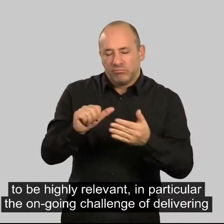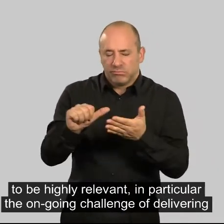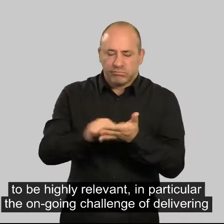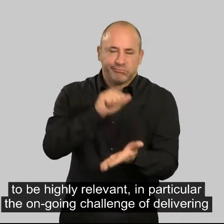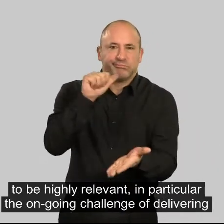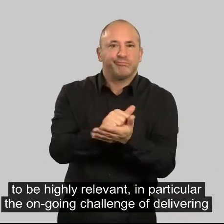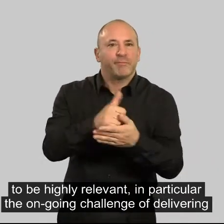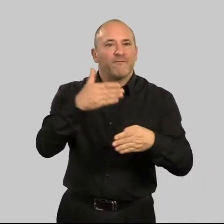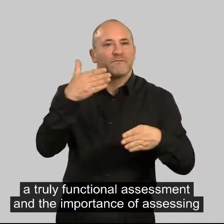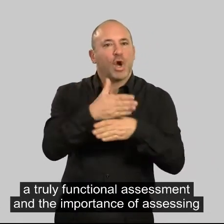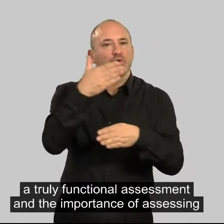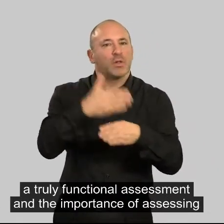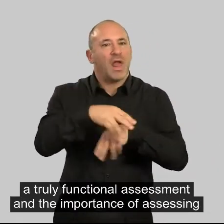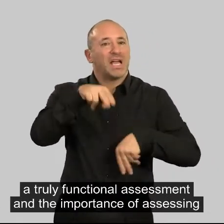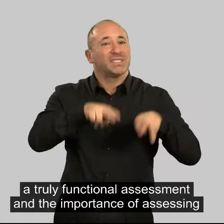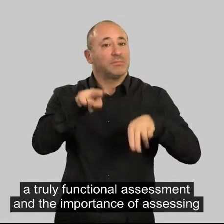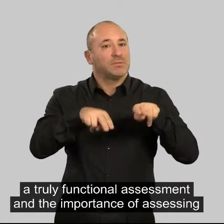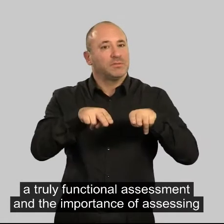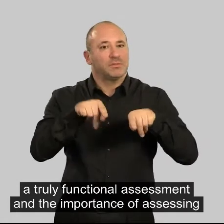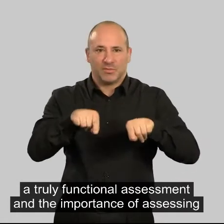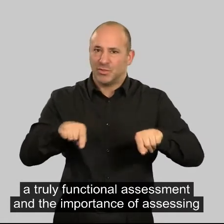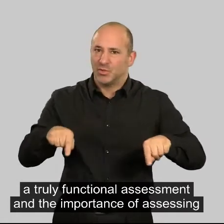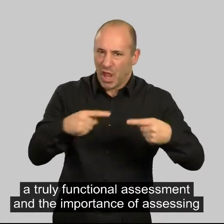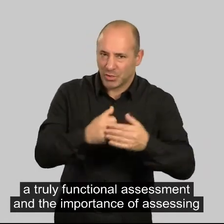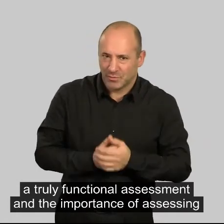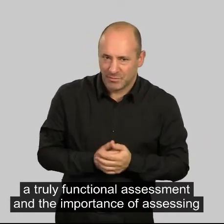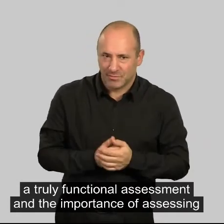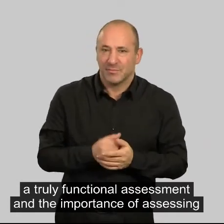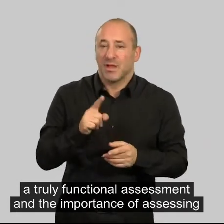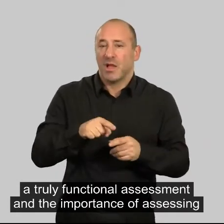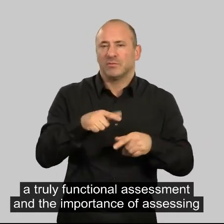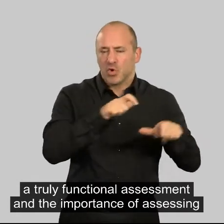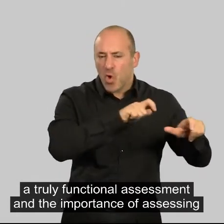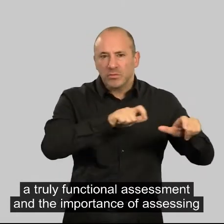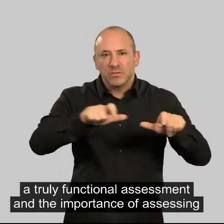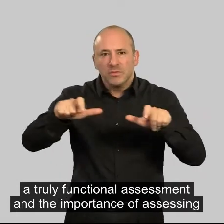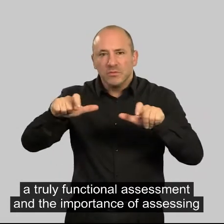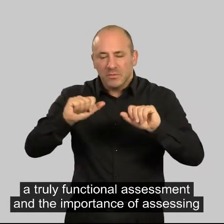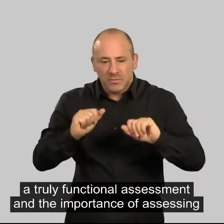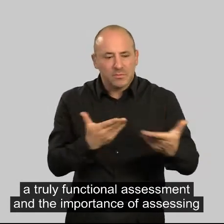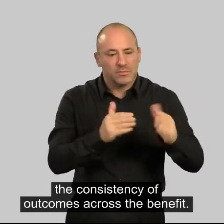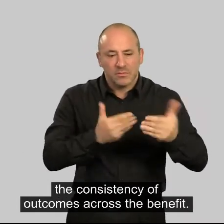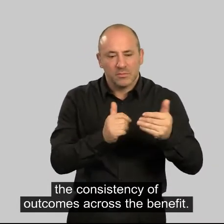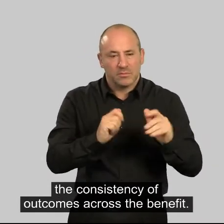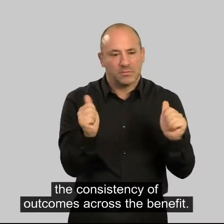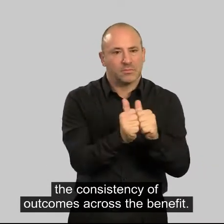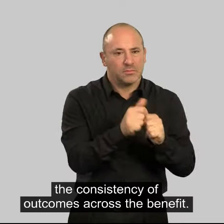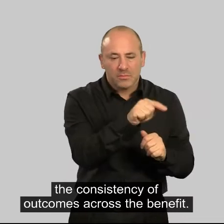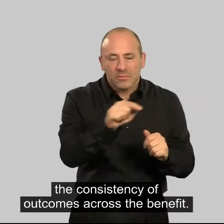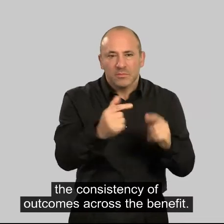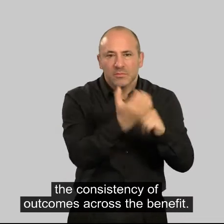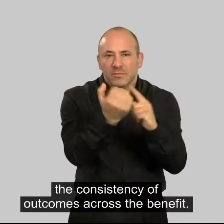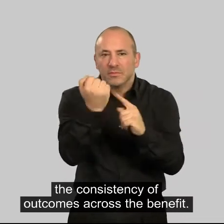particular, the ongoing challenge of delivering a truly functional assessment and the importance of assessing